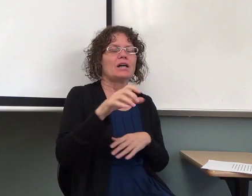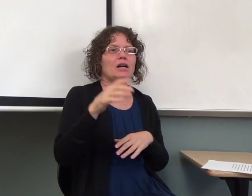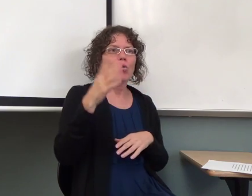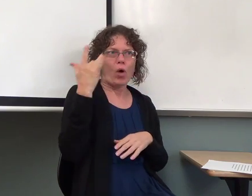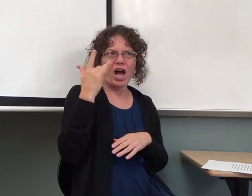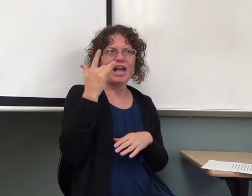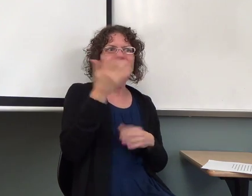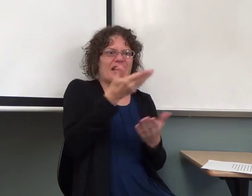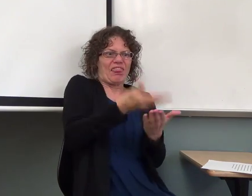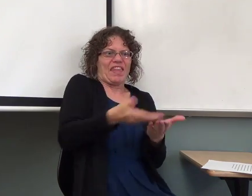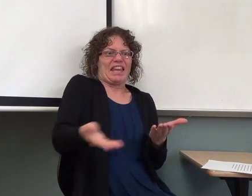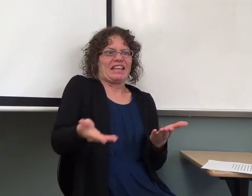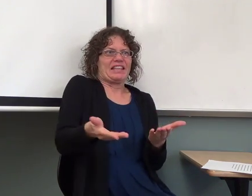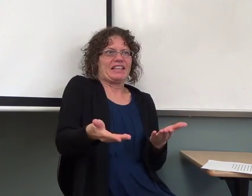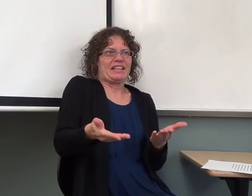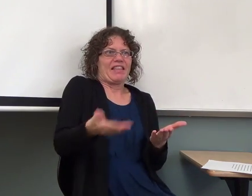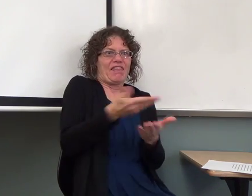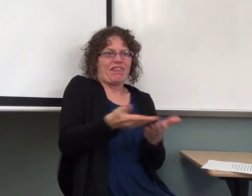it? Yeah. The thing I don't have.